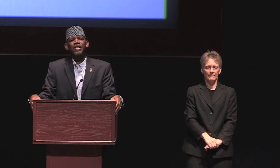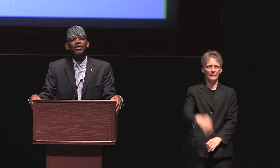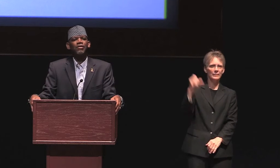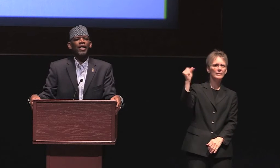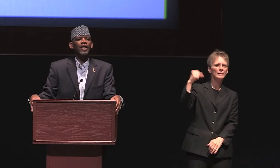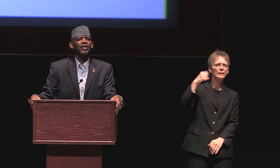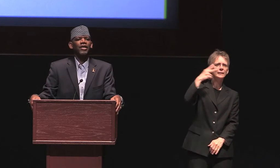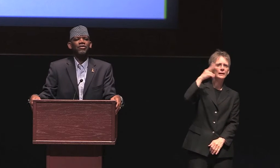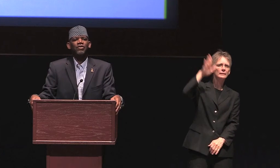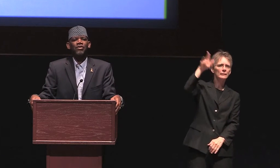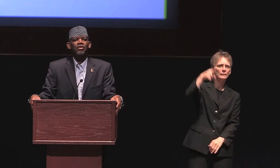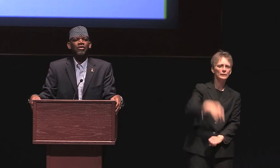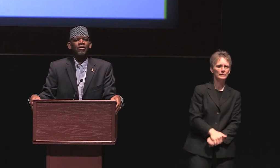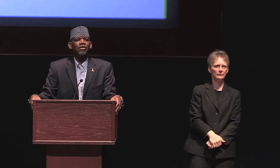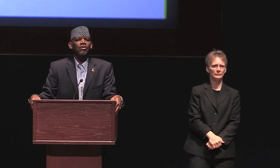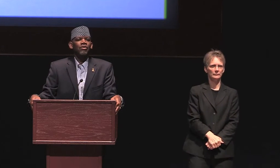Yes, there's a hand in the back. Yes.